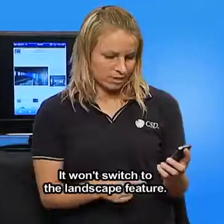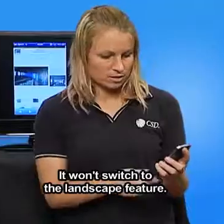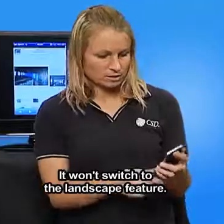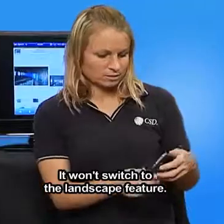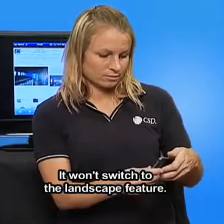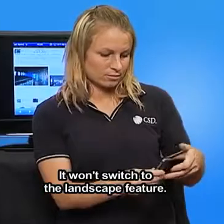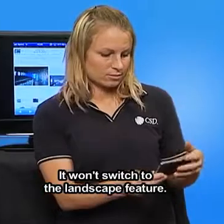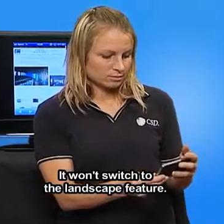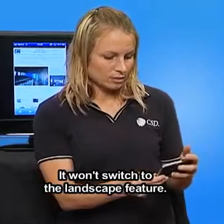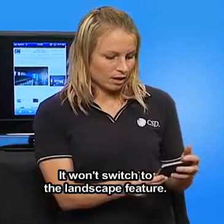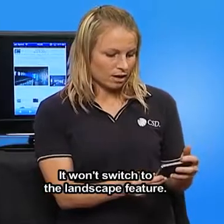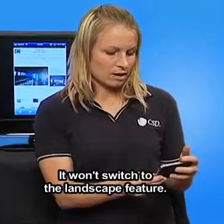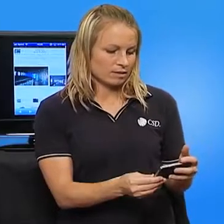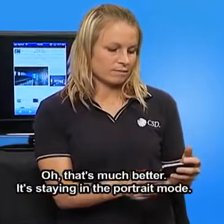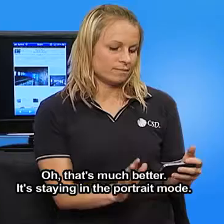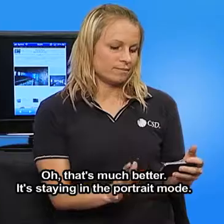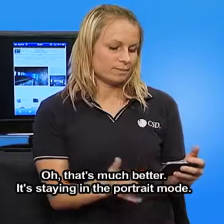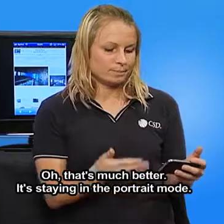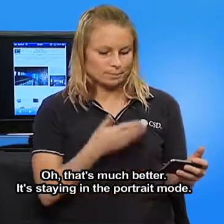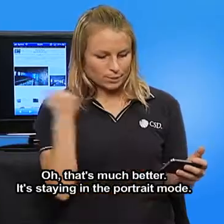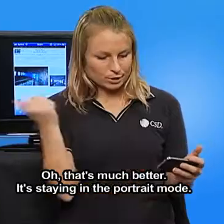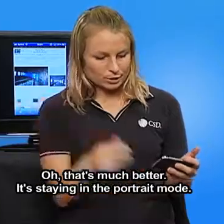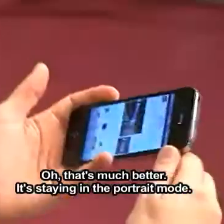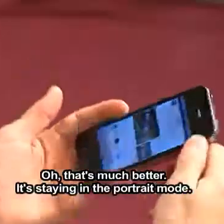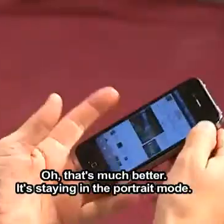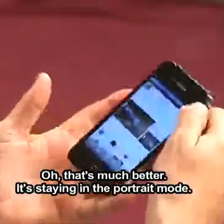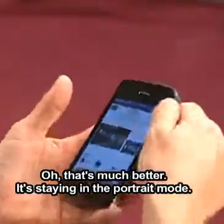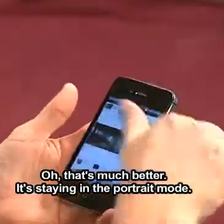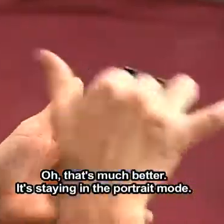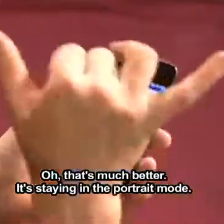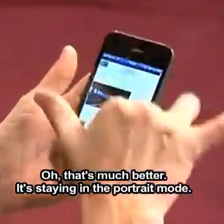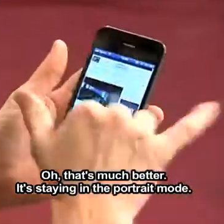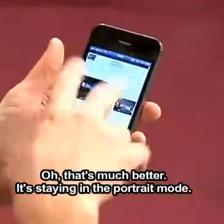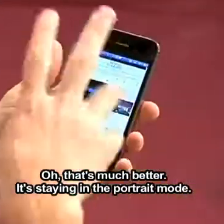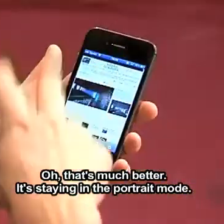to the landscape feature. Oh, that's much better. It's staying in the portrait mode.